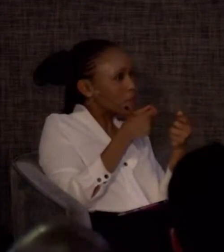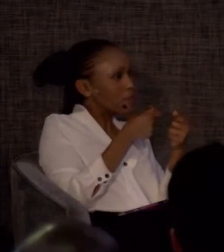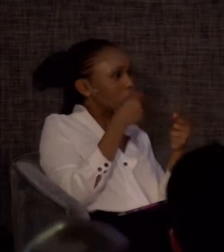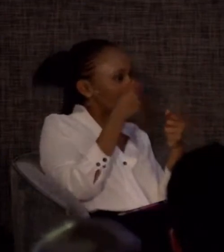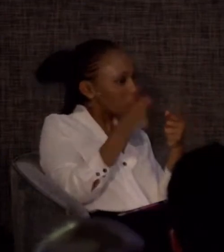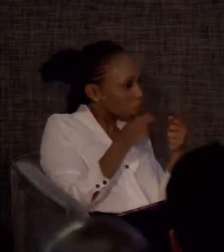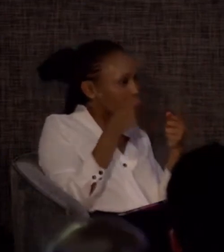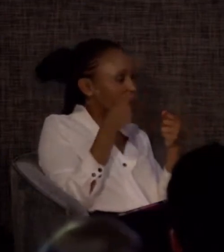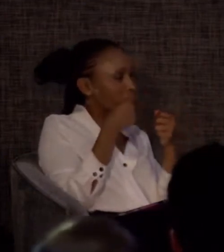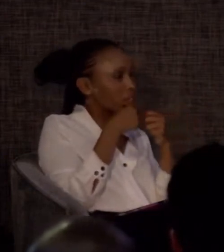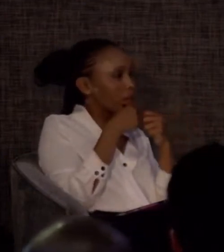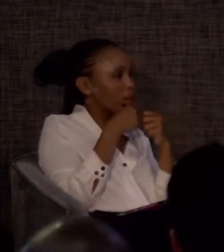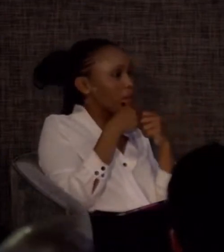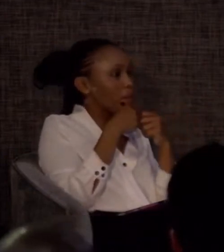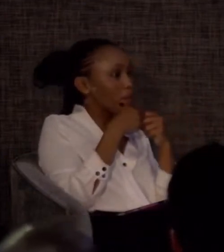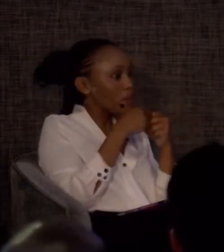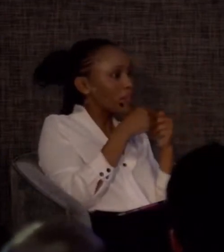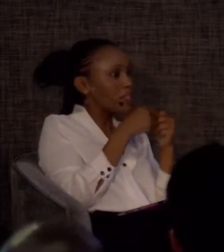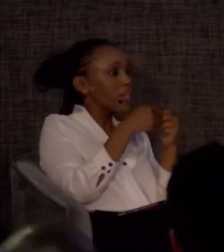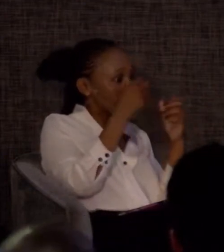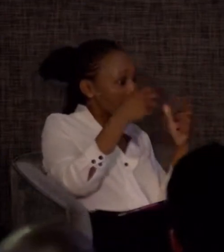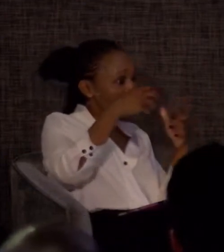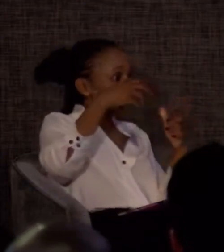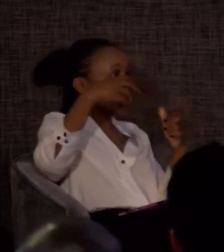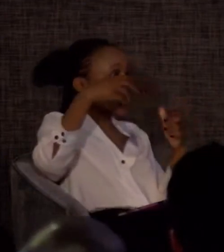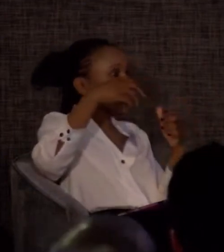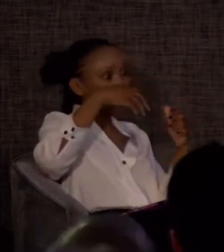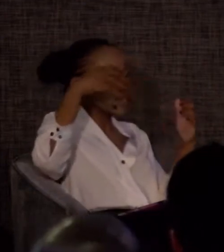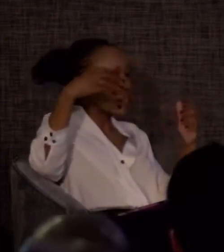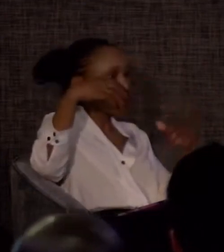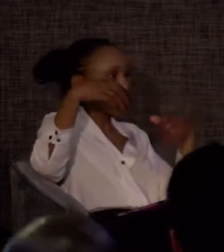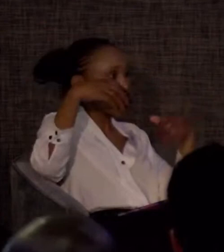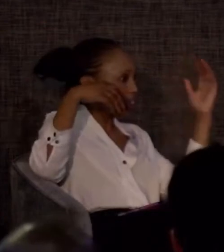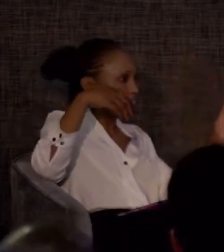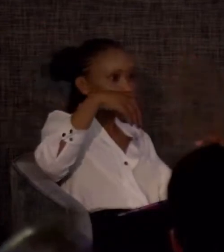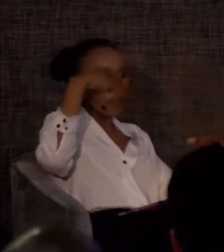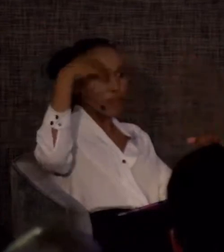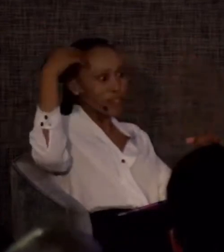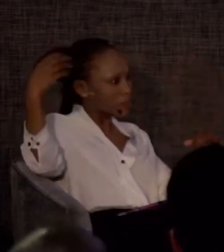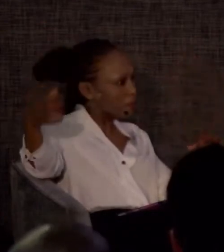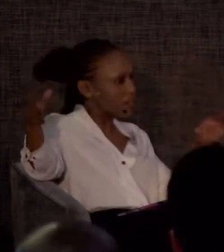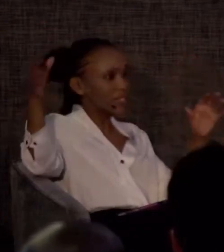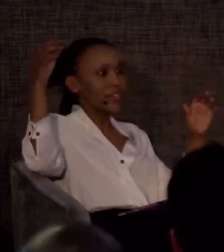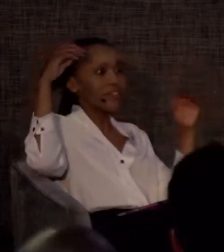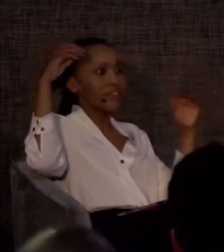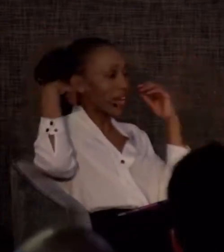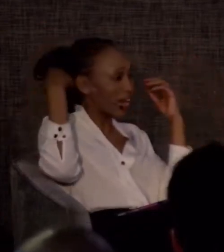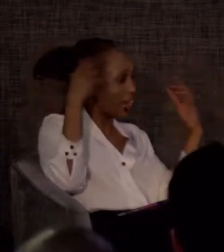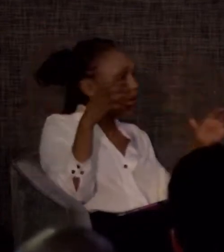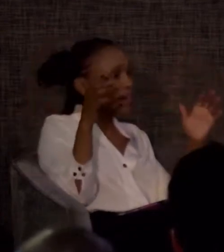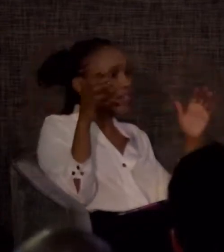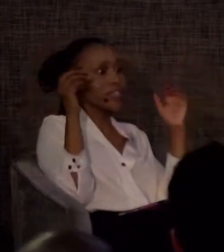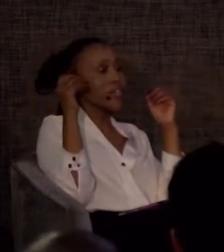stimulated for them to continue to provide employment, it means we are in this state where there's unemployment, there's poverty levels that are